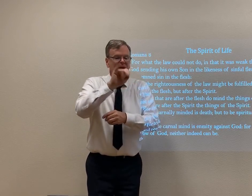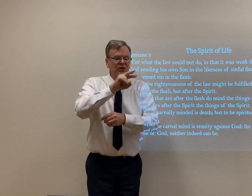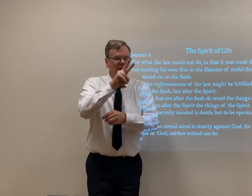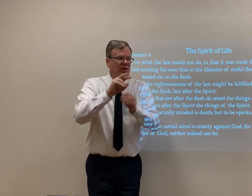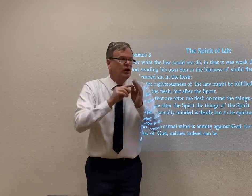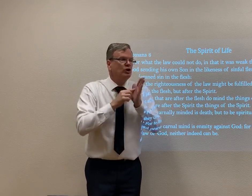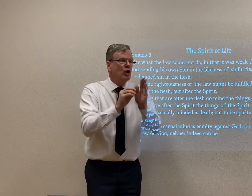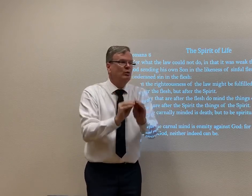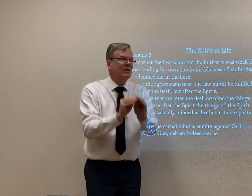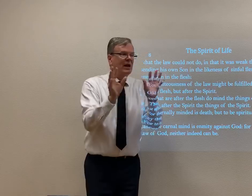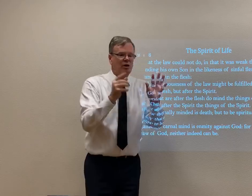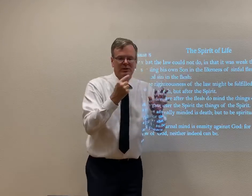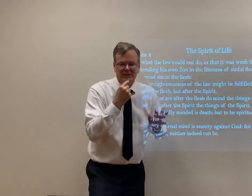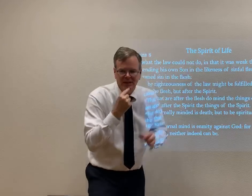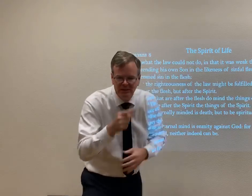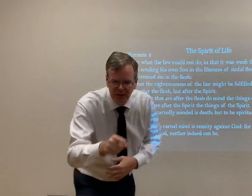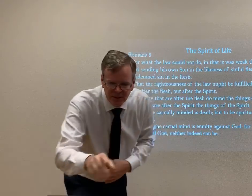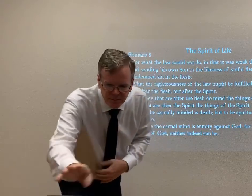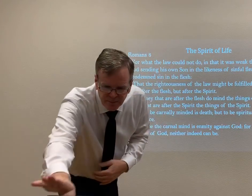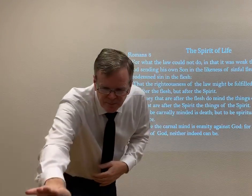indeed can be. In the NKJV, it shows it a little differently.